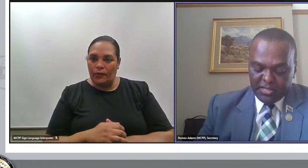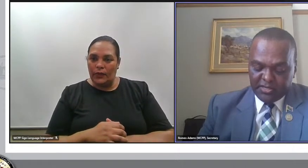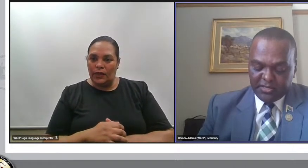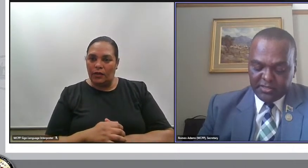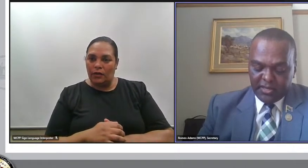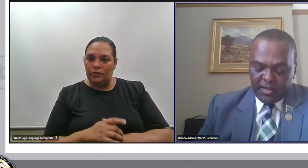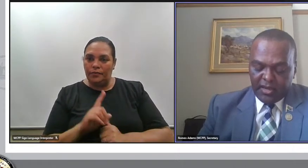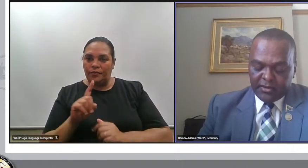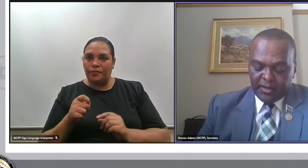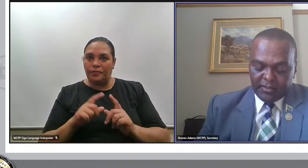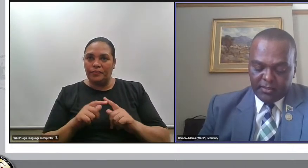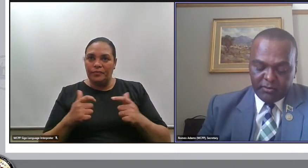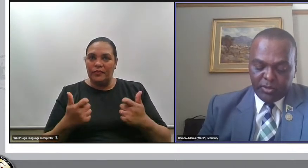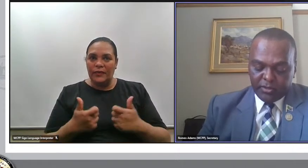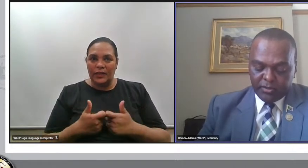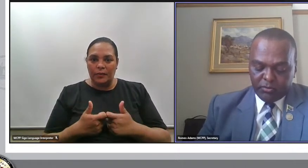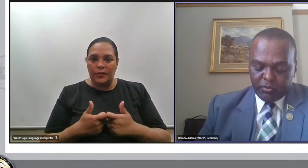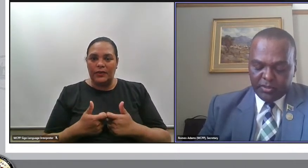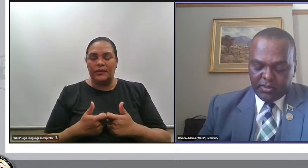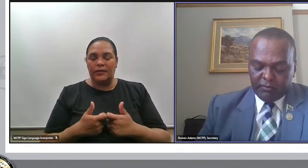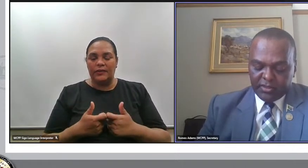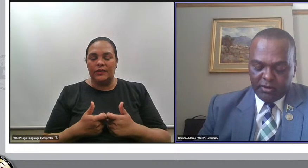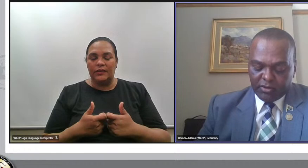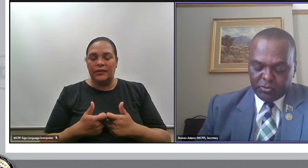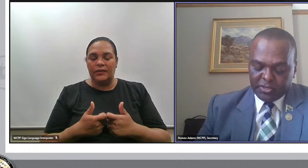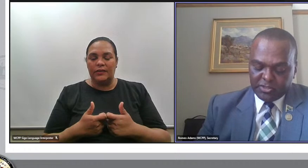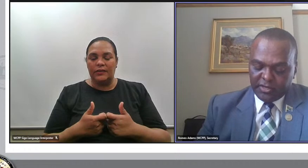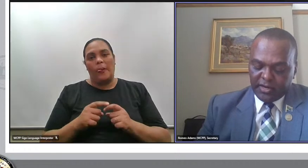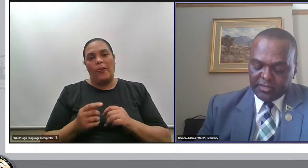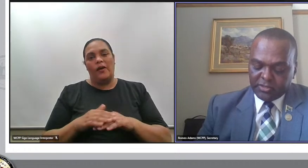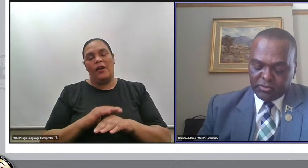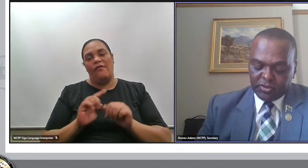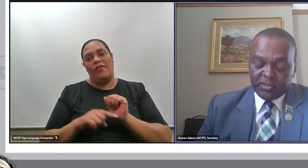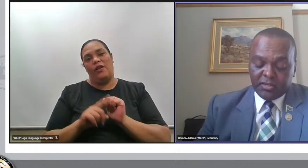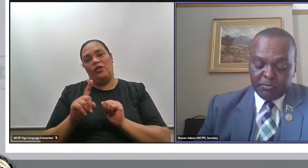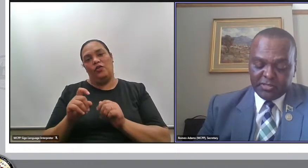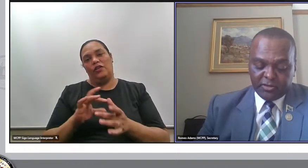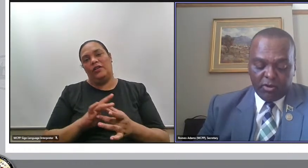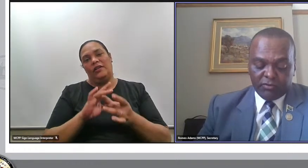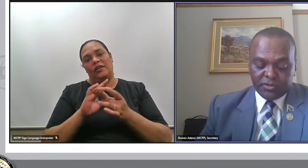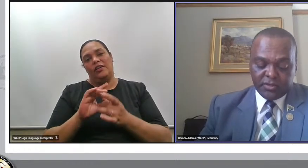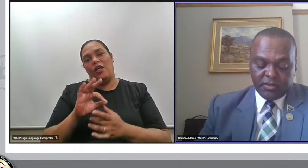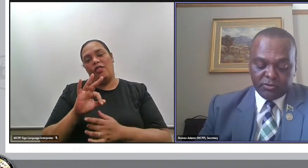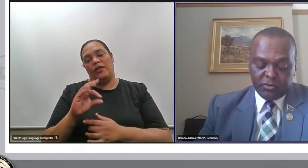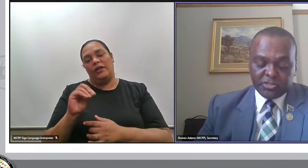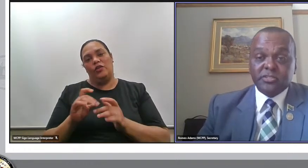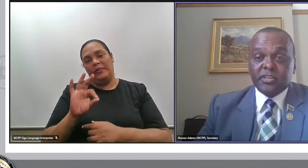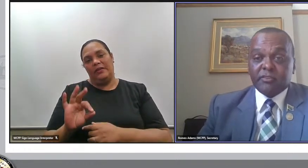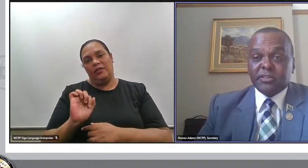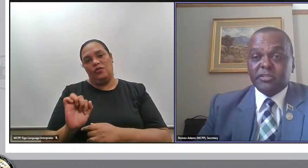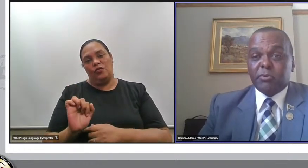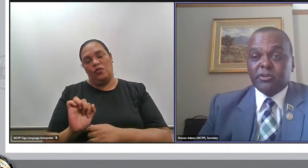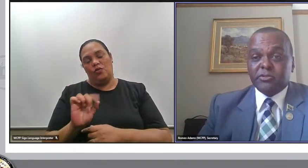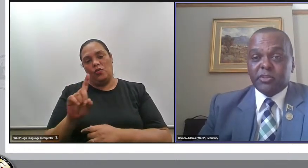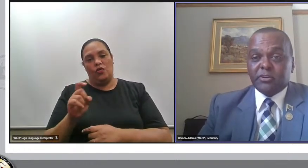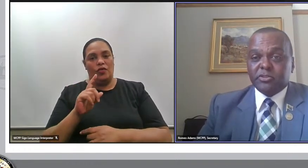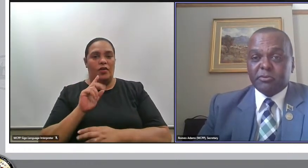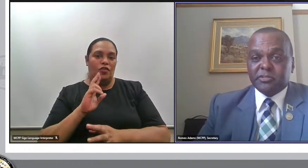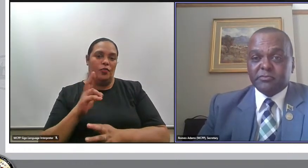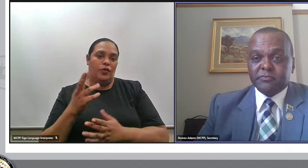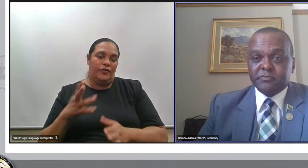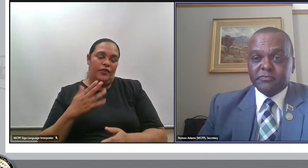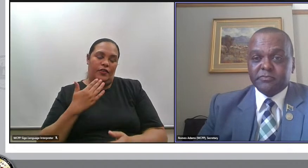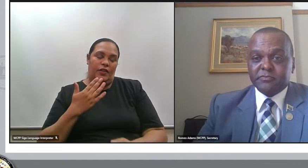on committees. And then we'll cover the last question related to the 30% after those questions have been responded